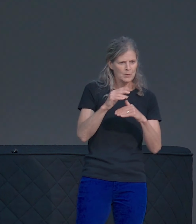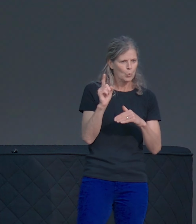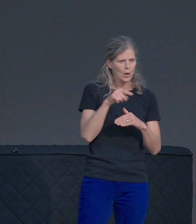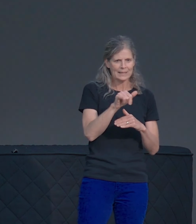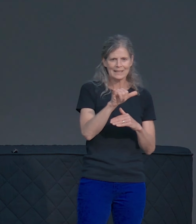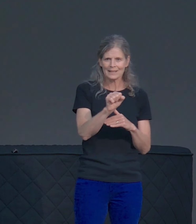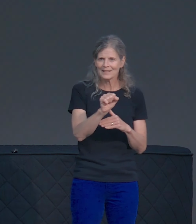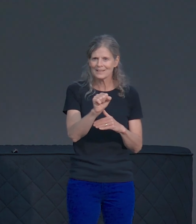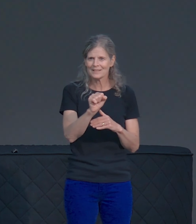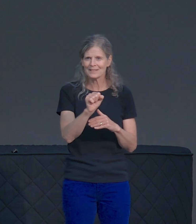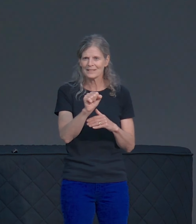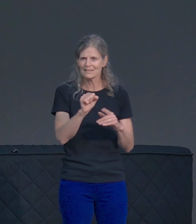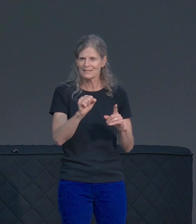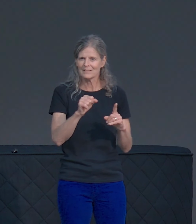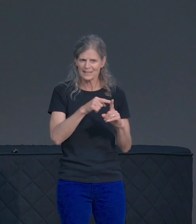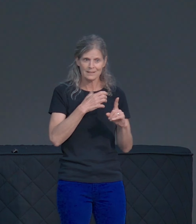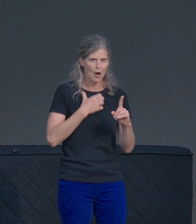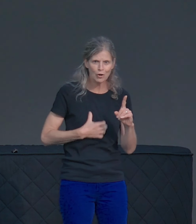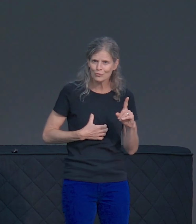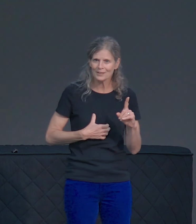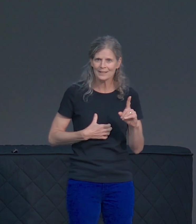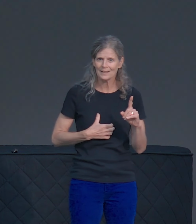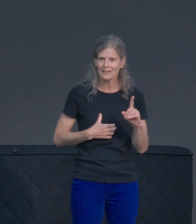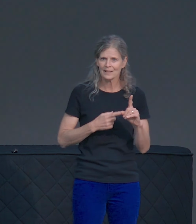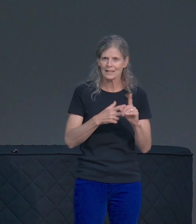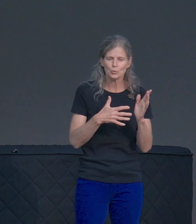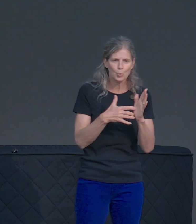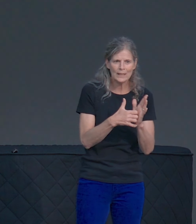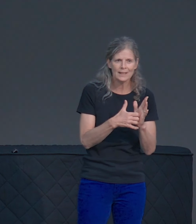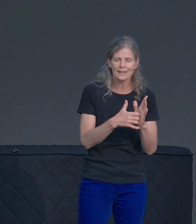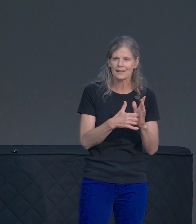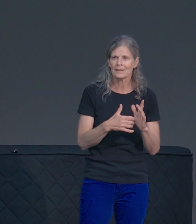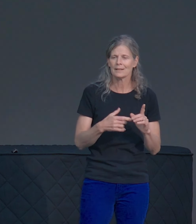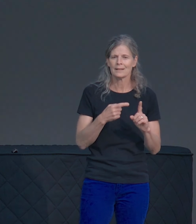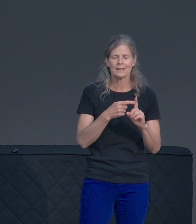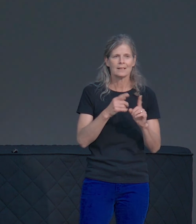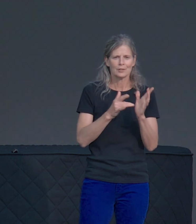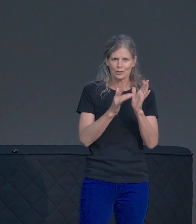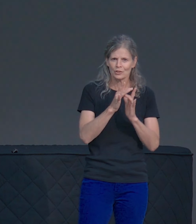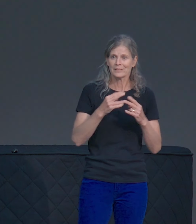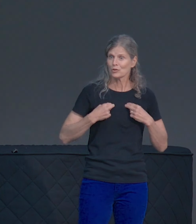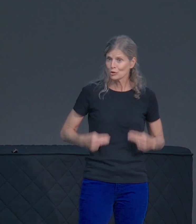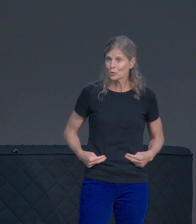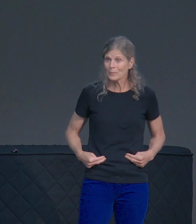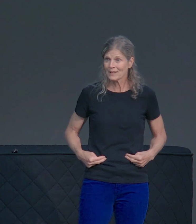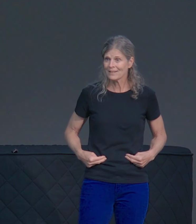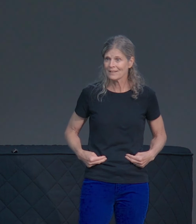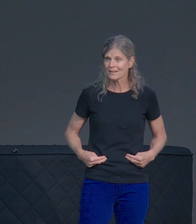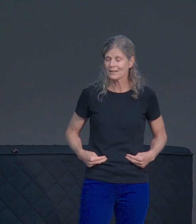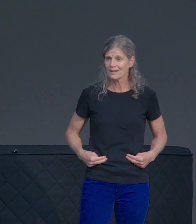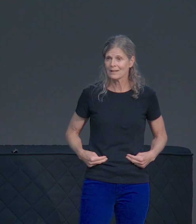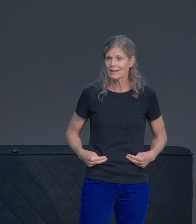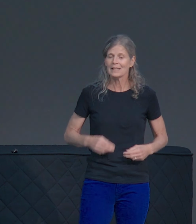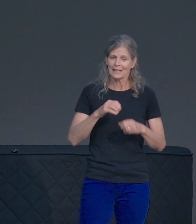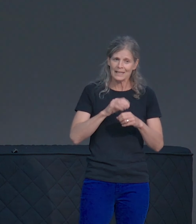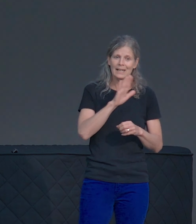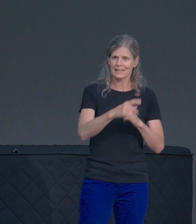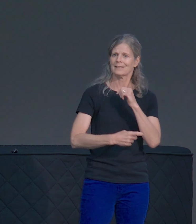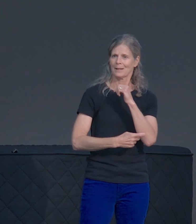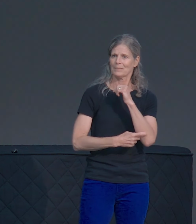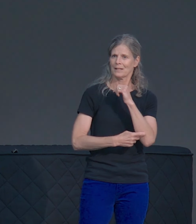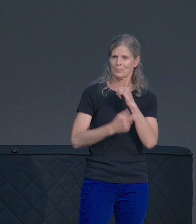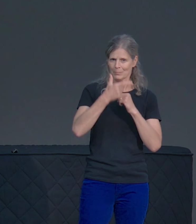is. He's hungry. He's weak. Jesus is human in his